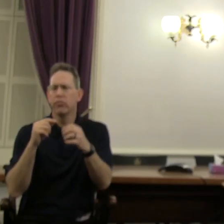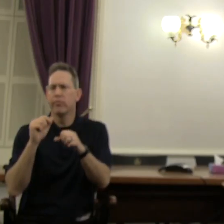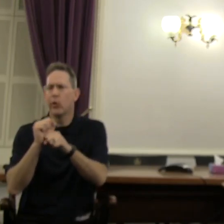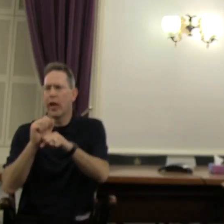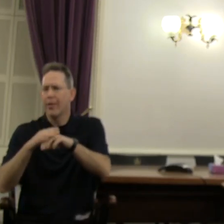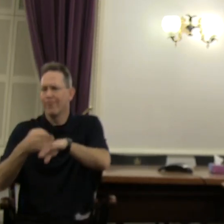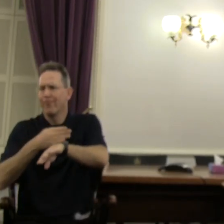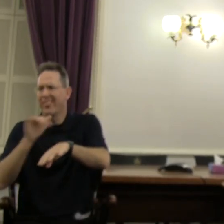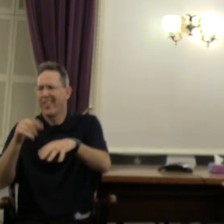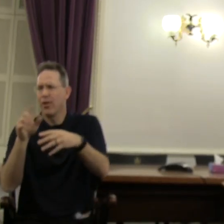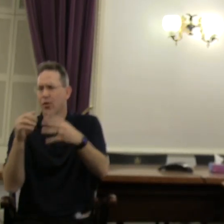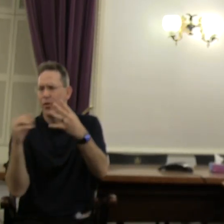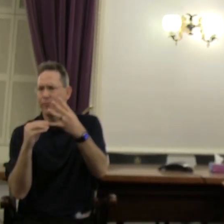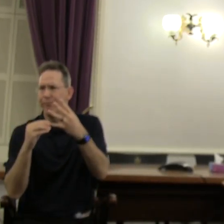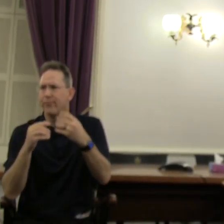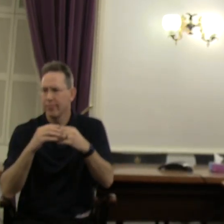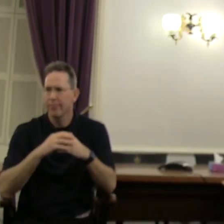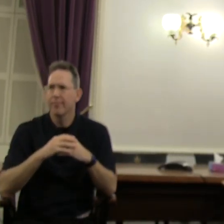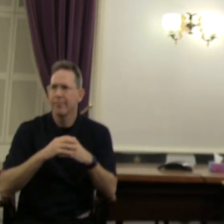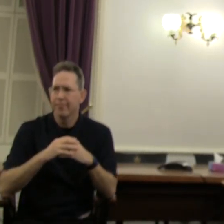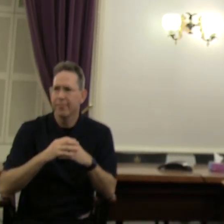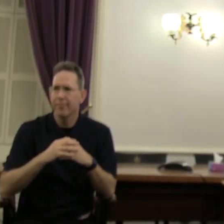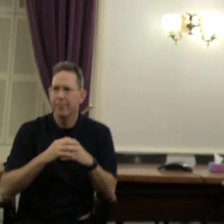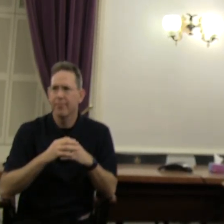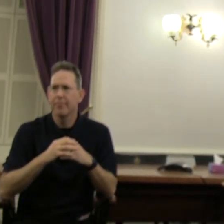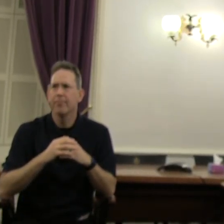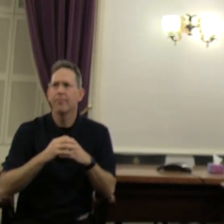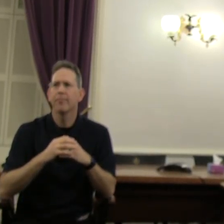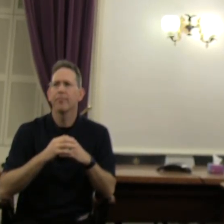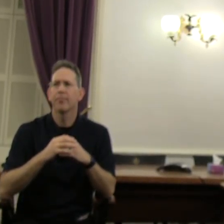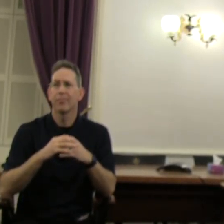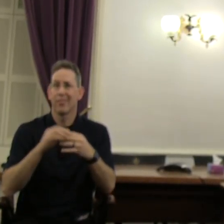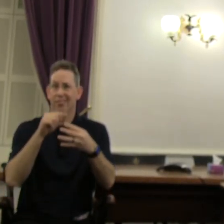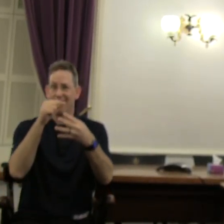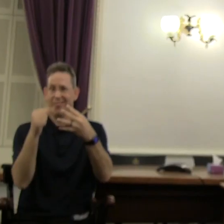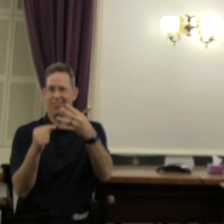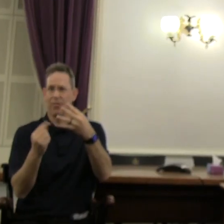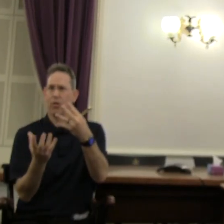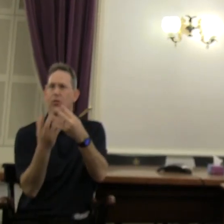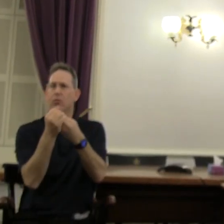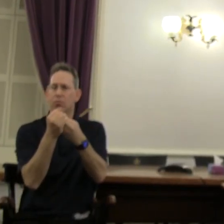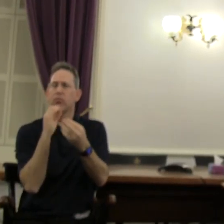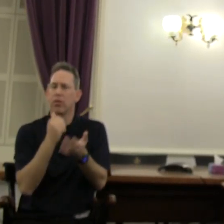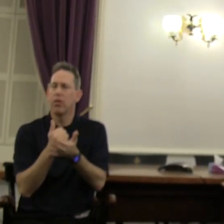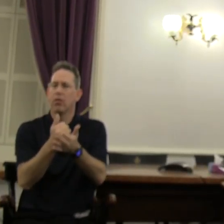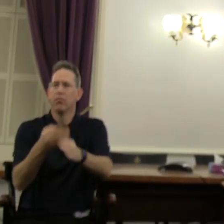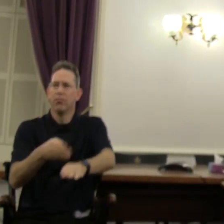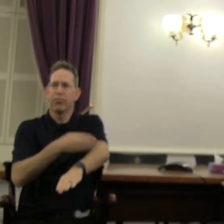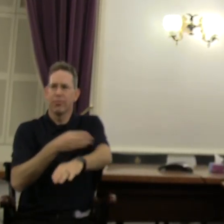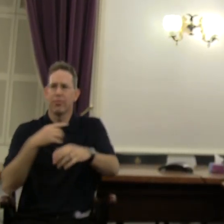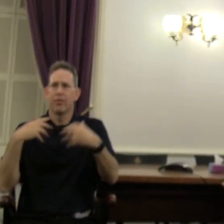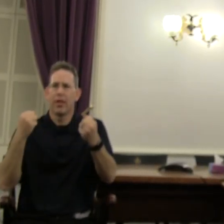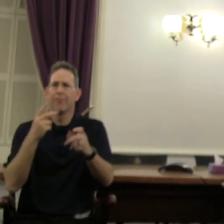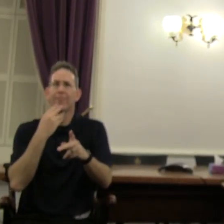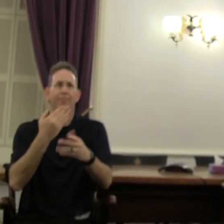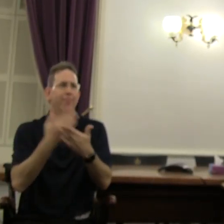of determining eligibility of the non-MWPD spouse for certain types of Medicaid. So stay tuned.